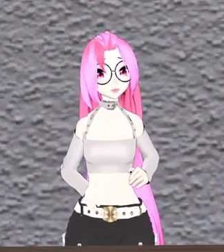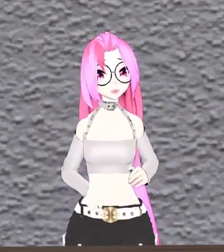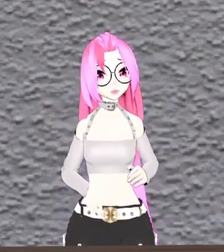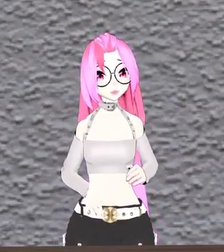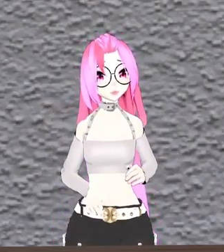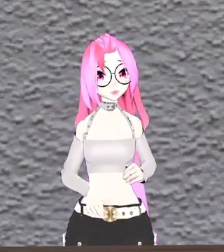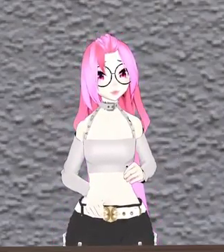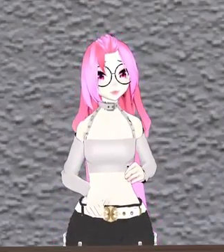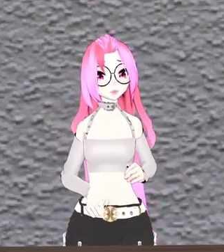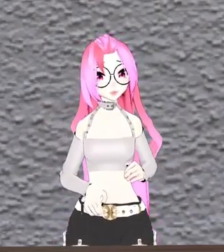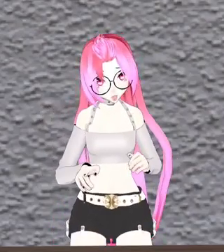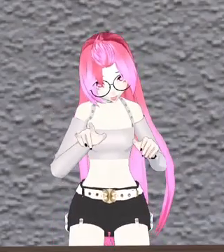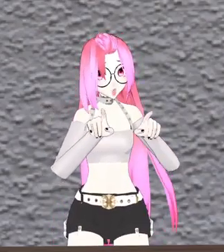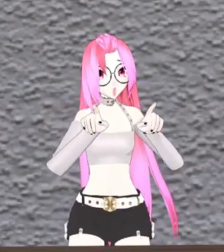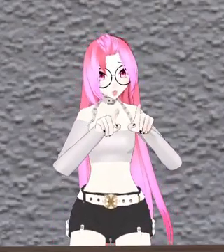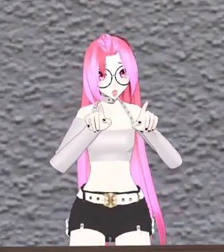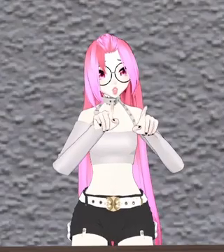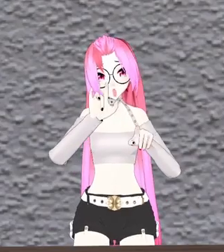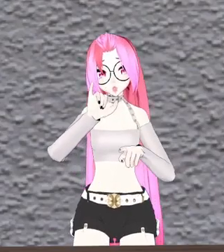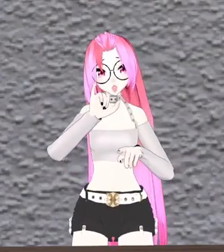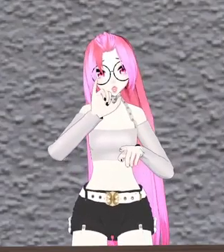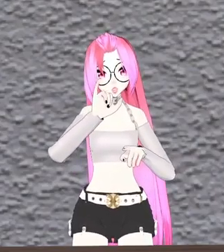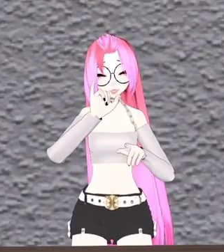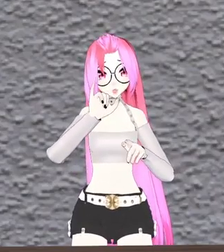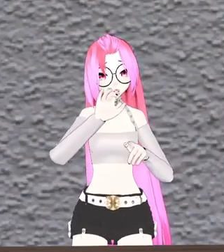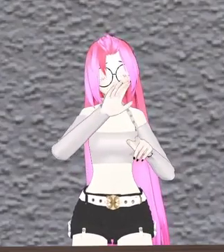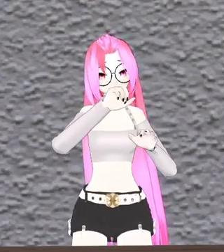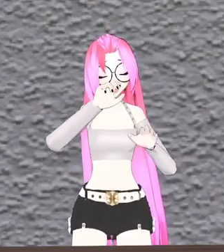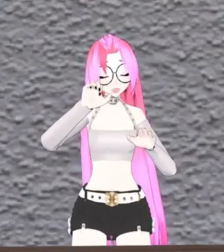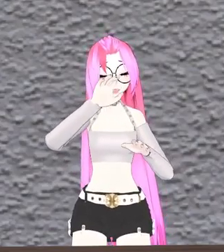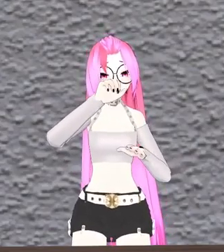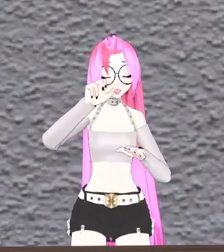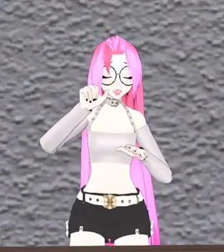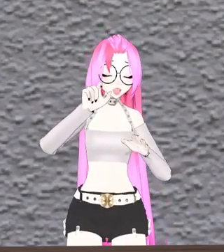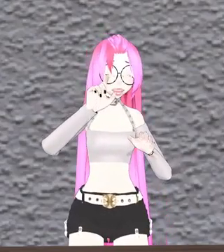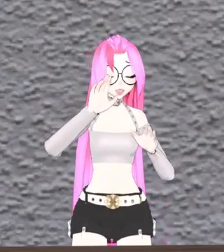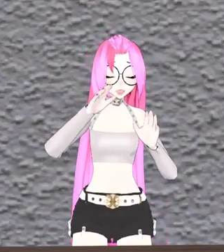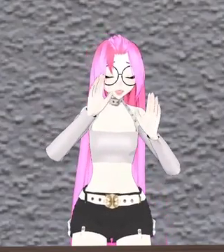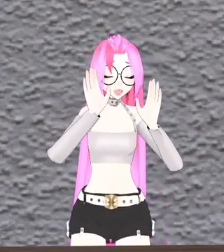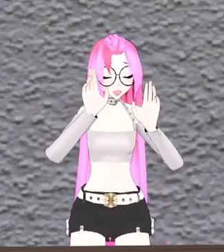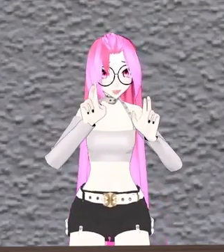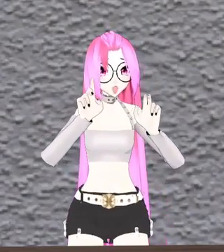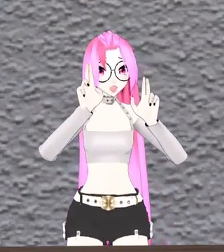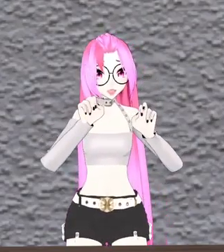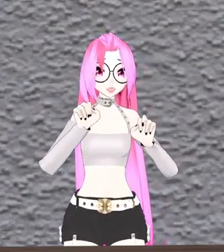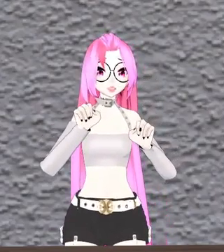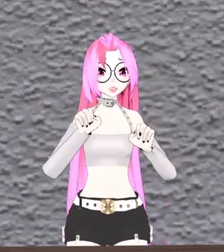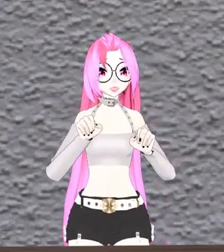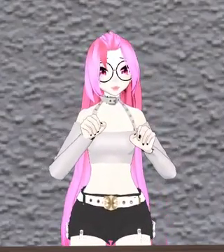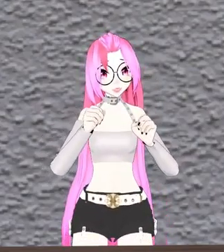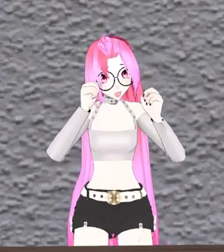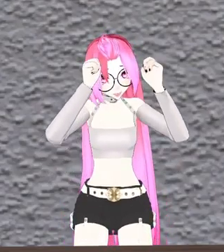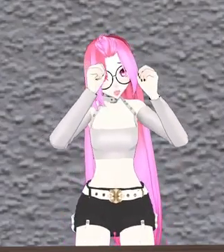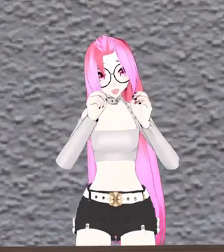how to type something. Also, yes. Because this is in the context of, like, grammatical space. So also, if, like,